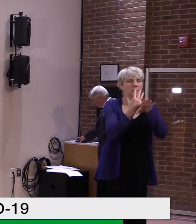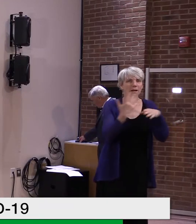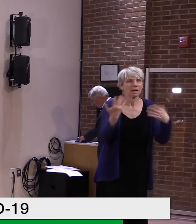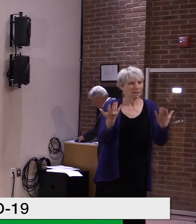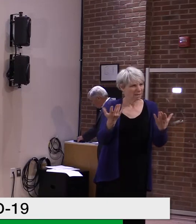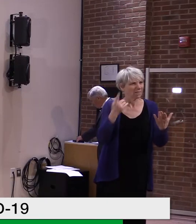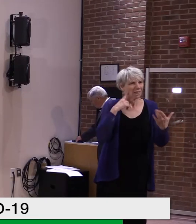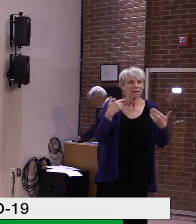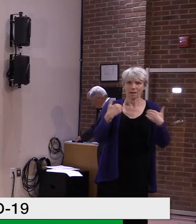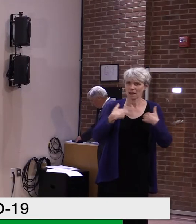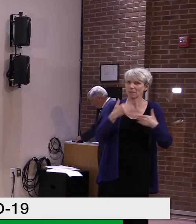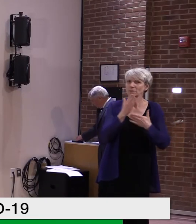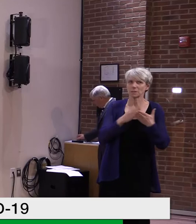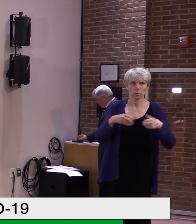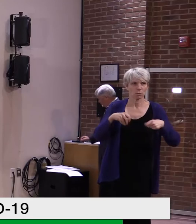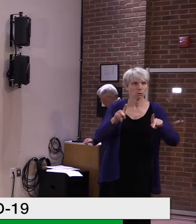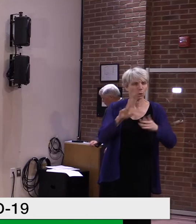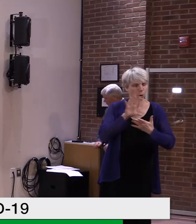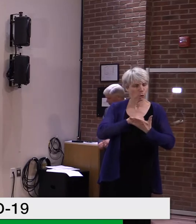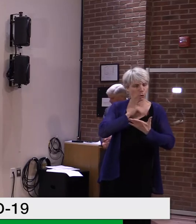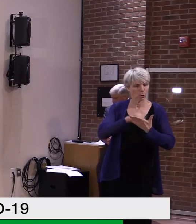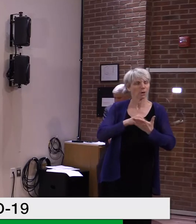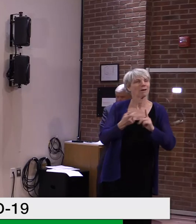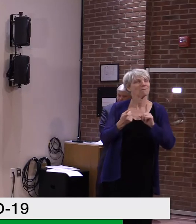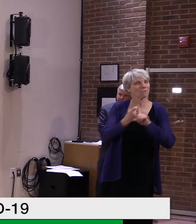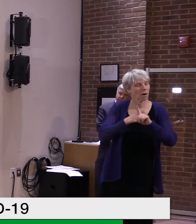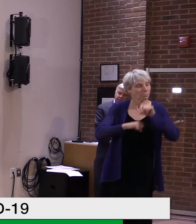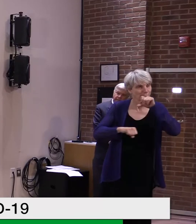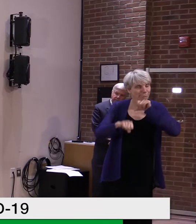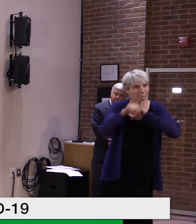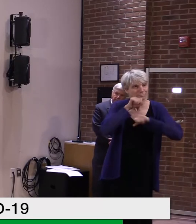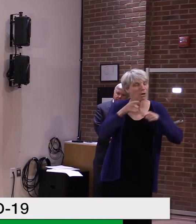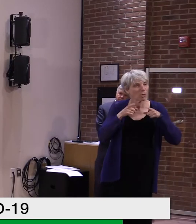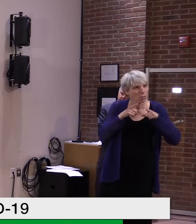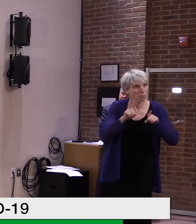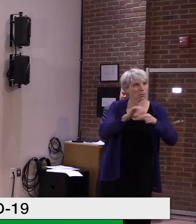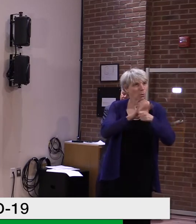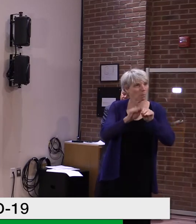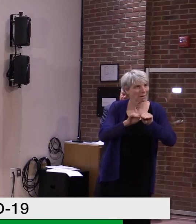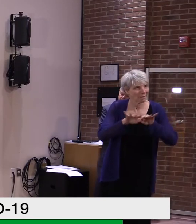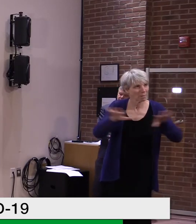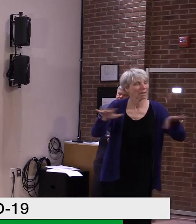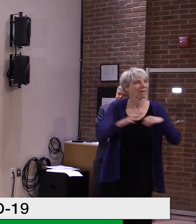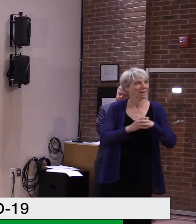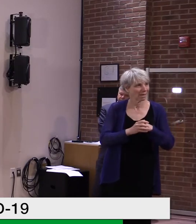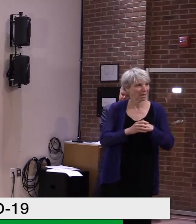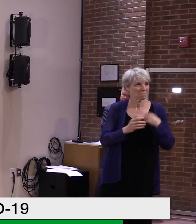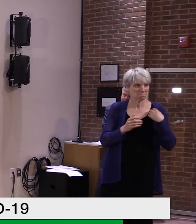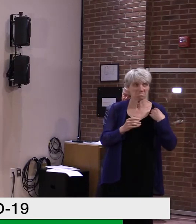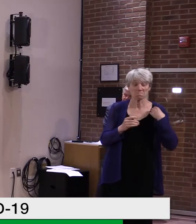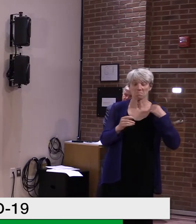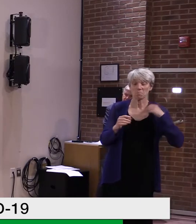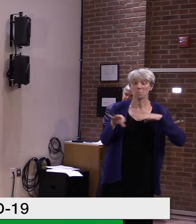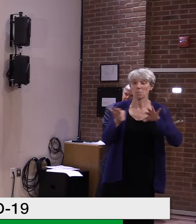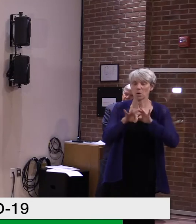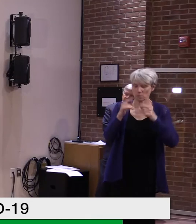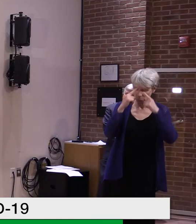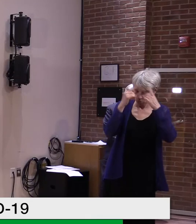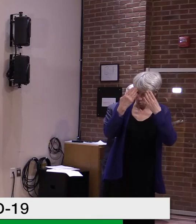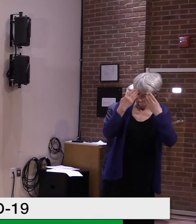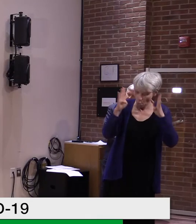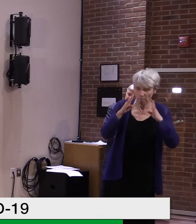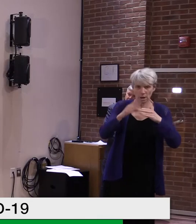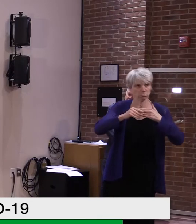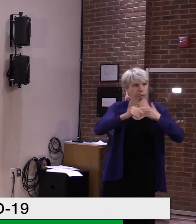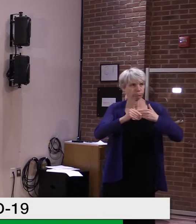think there's some opportunity here that we need to contemplate and be as nimble as possible. And again,